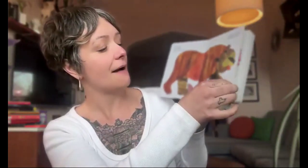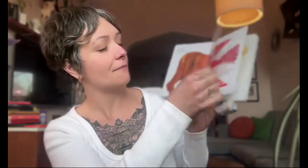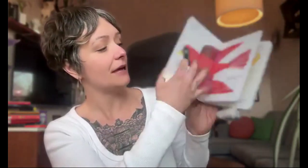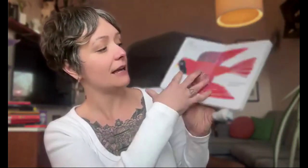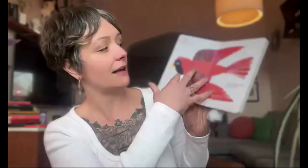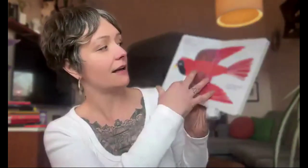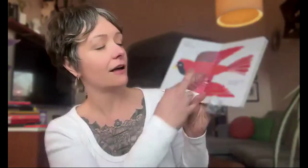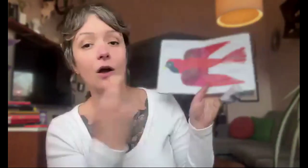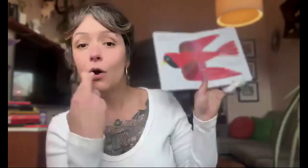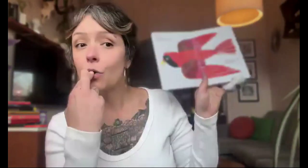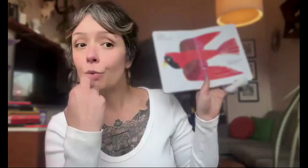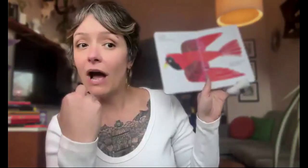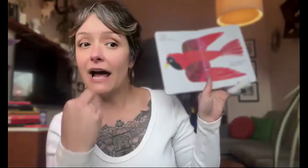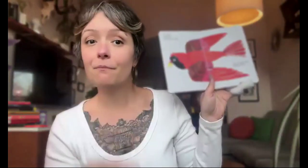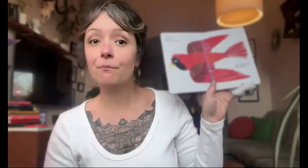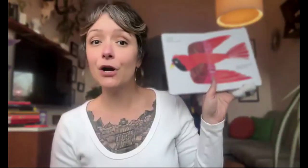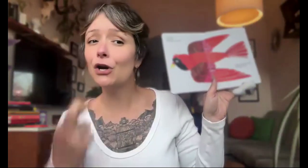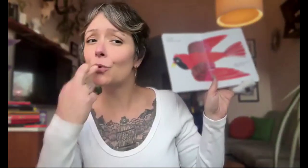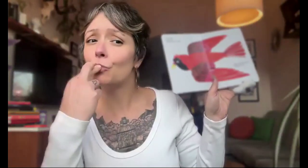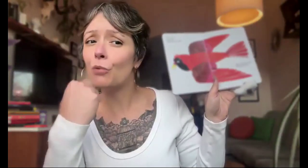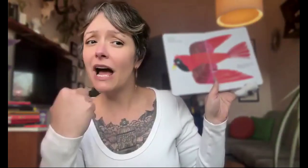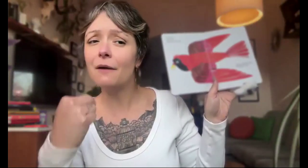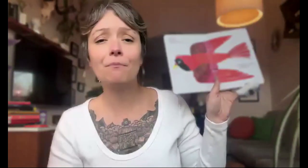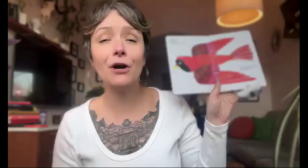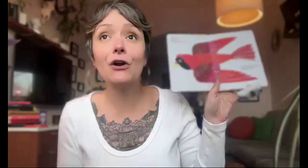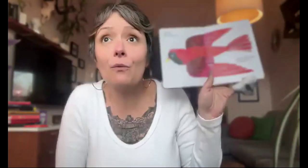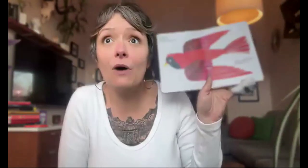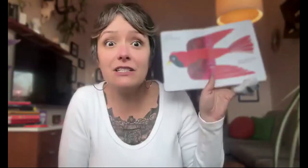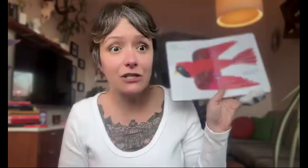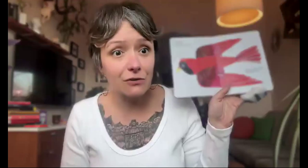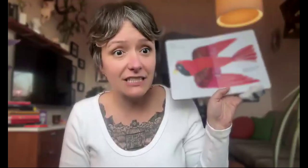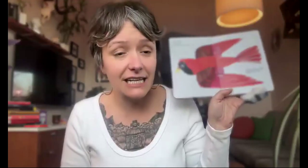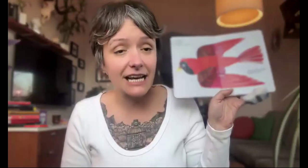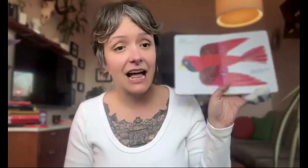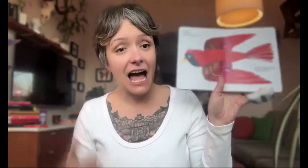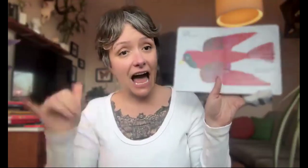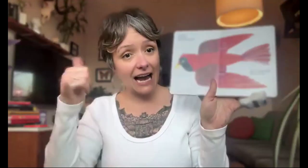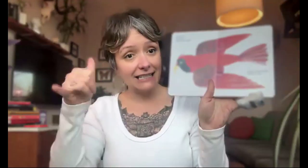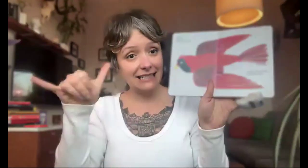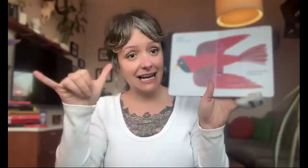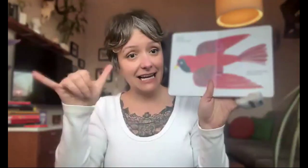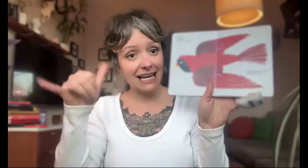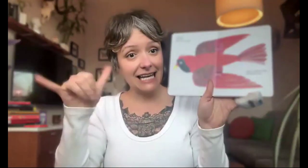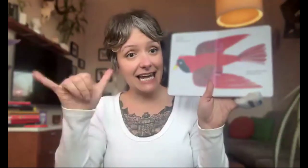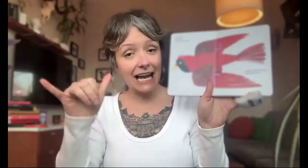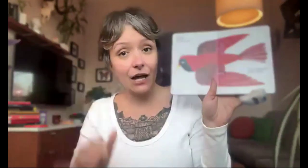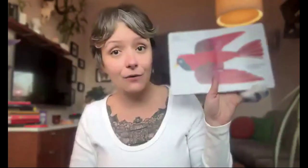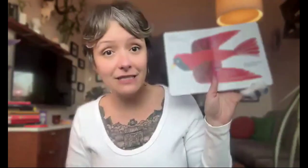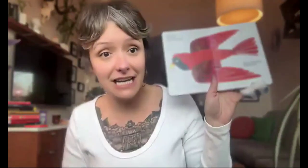at me. Red bird, red bird. What do you see? I see a yellow